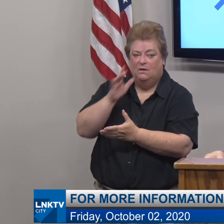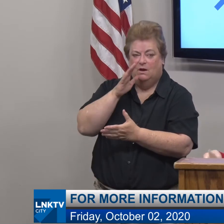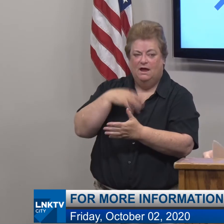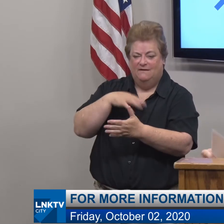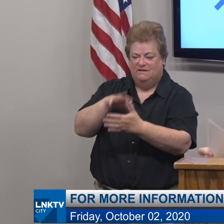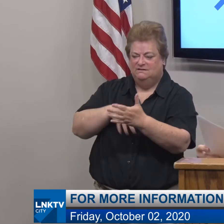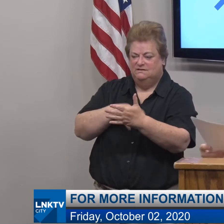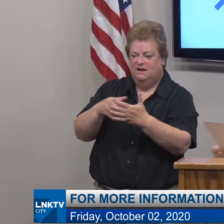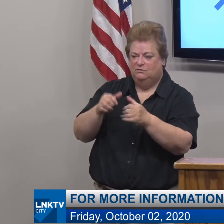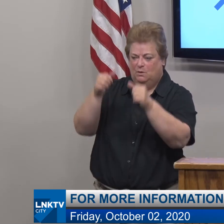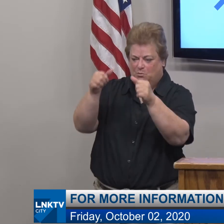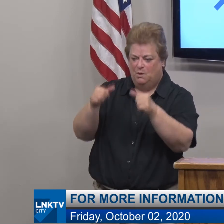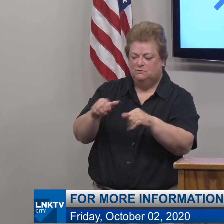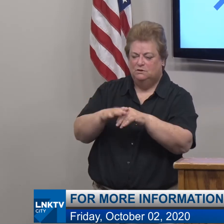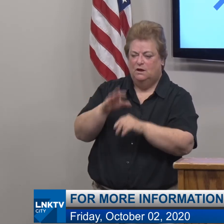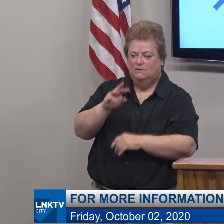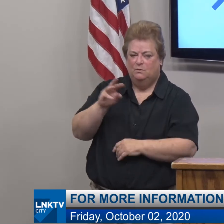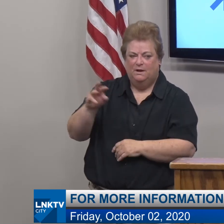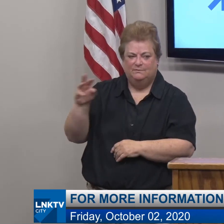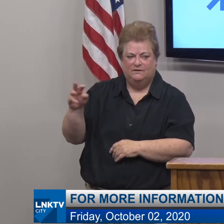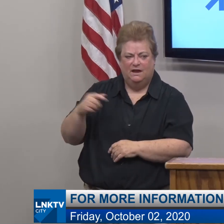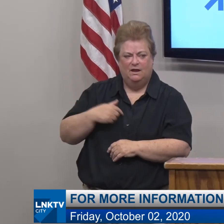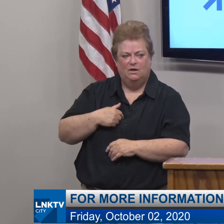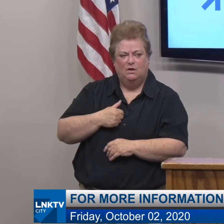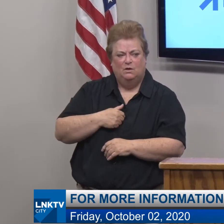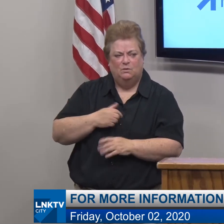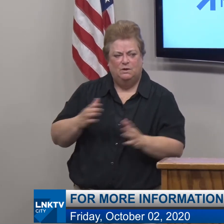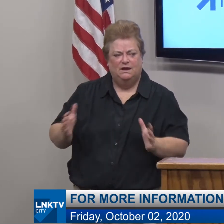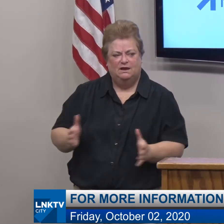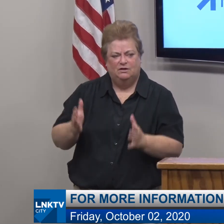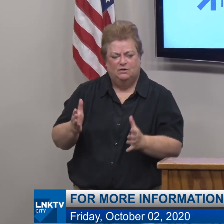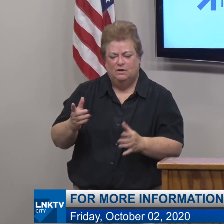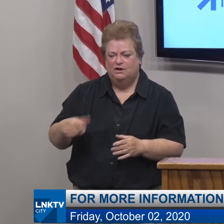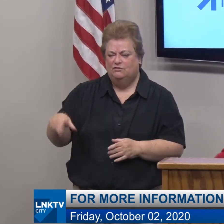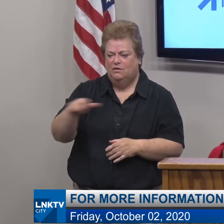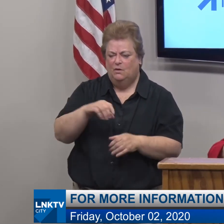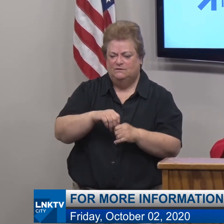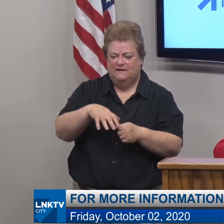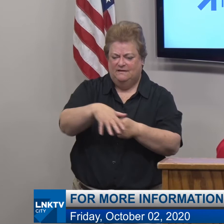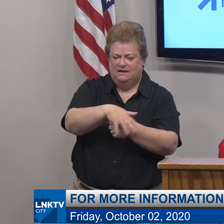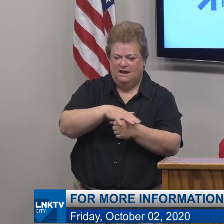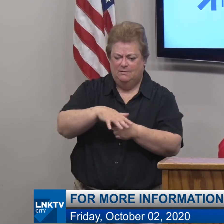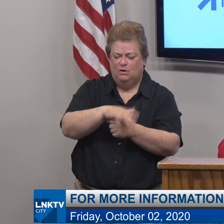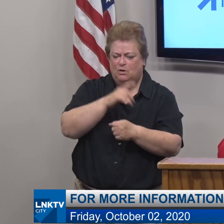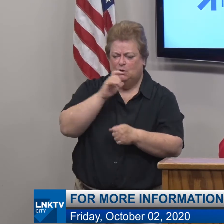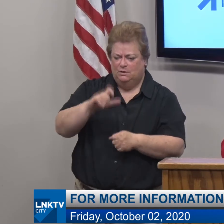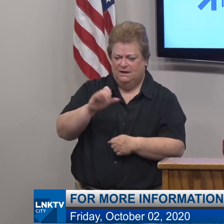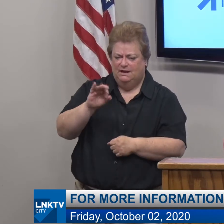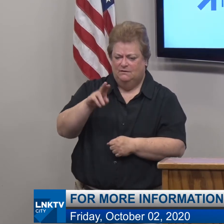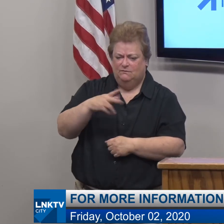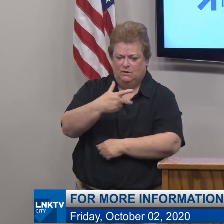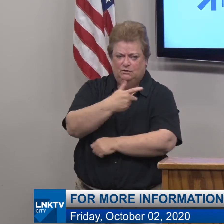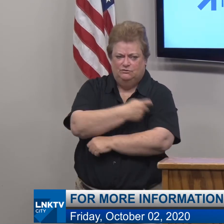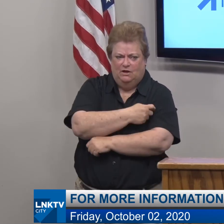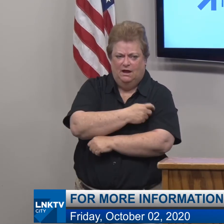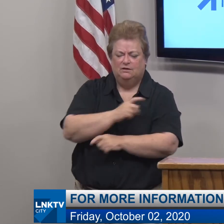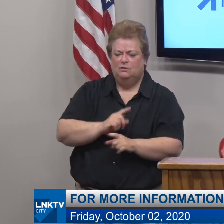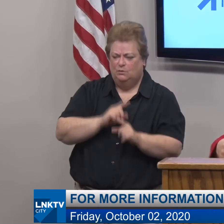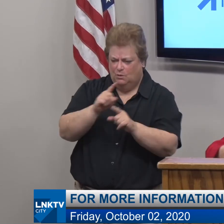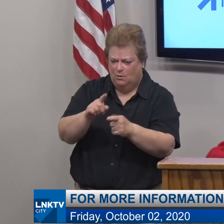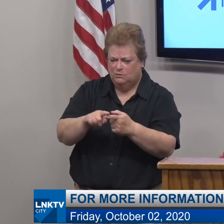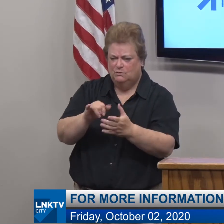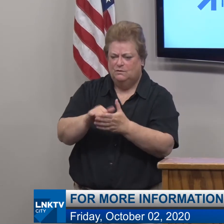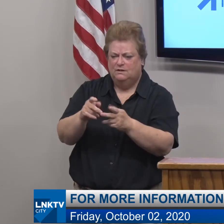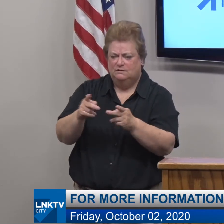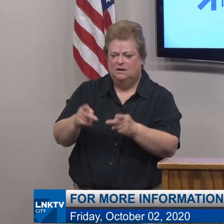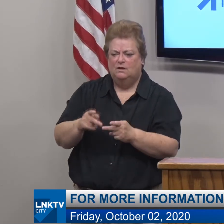the website. And we encourage those in the neighborhood who need a flu vaccine to go to the site, and we will